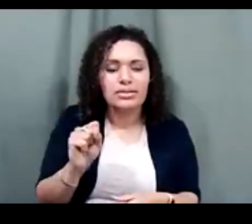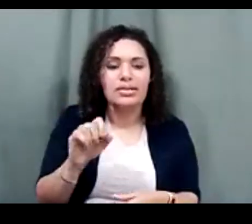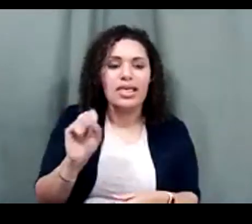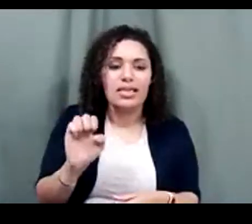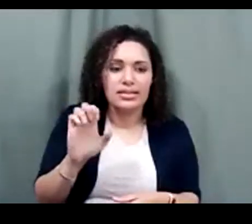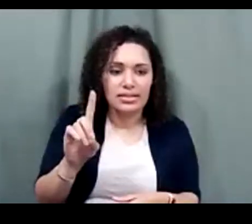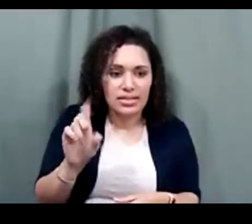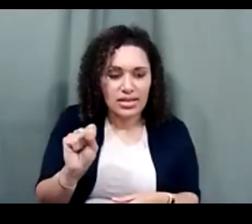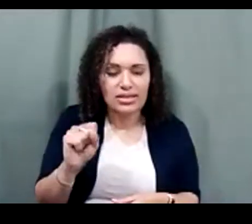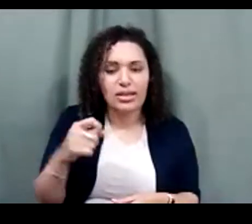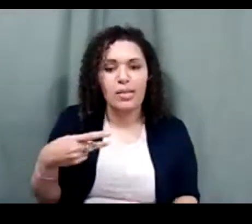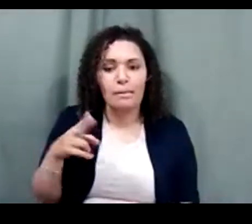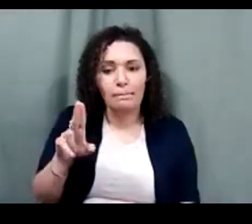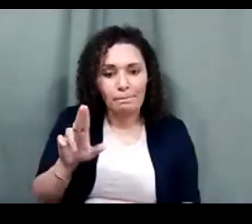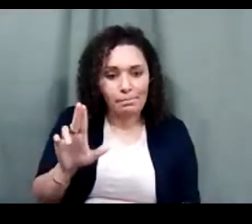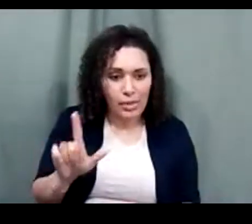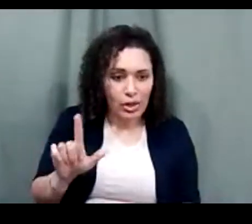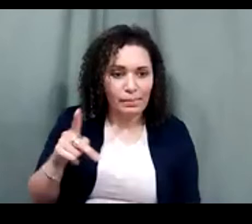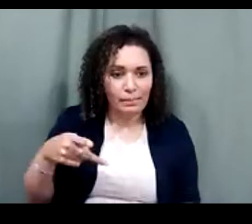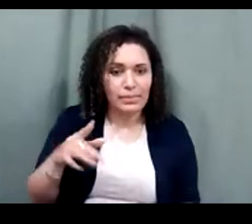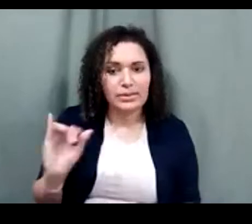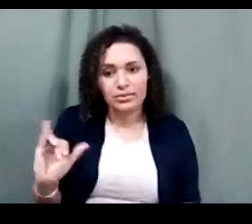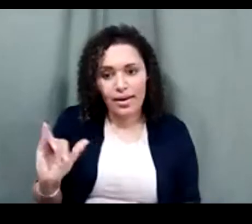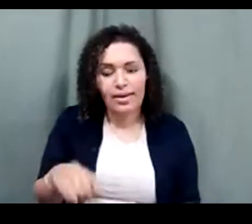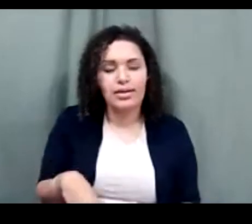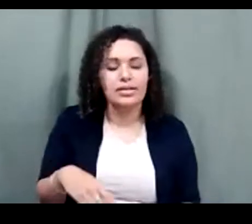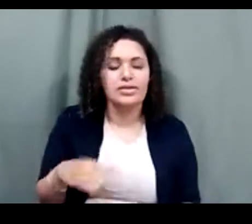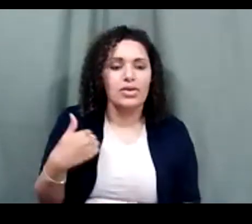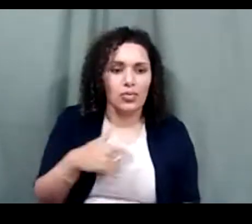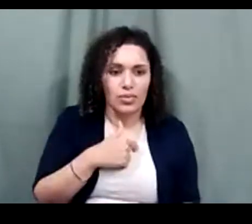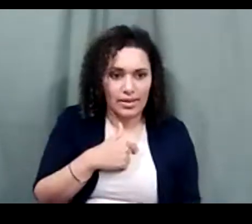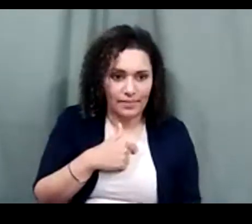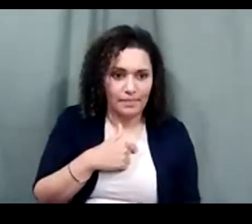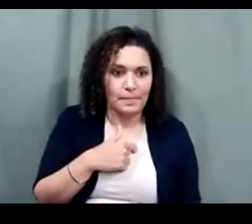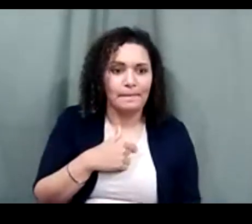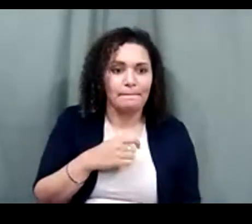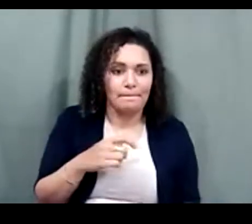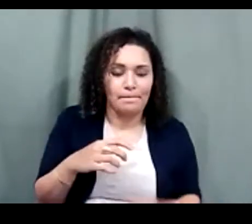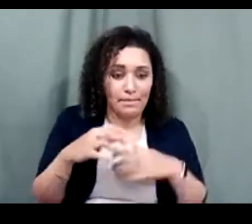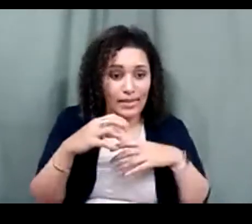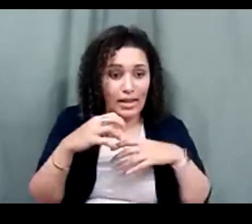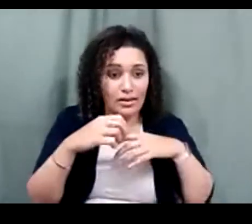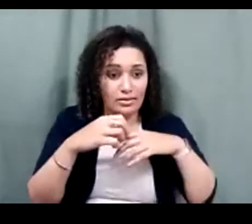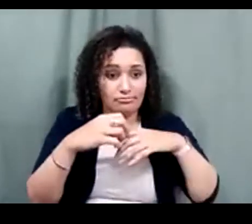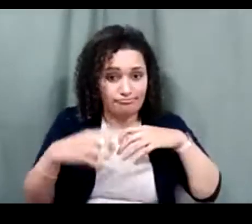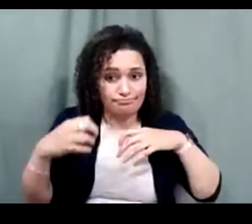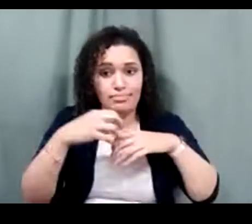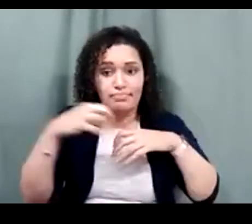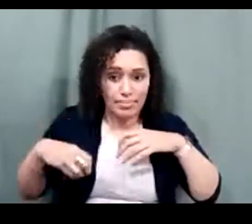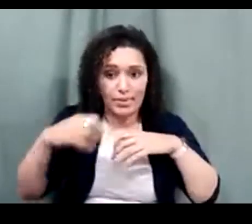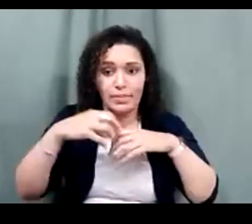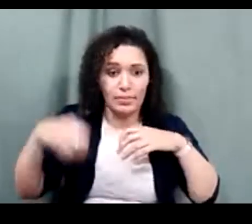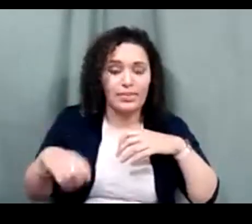the pulp, I guess. So we take them off their, we take them off the stems, and the stems go out back into the